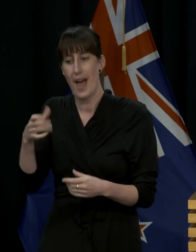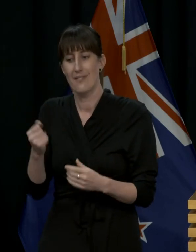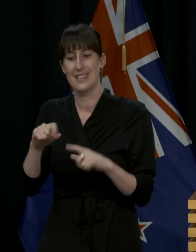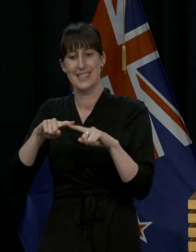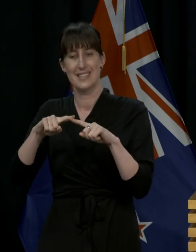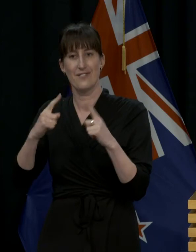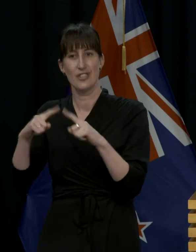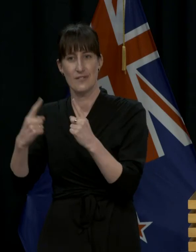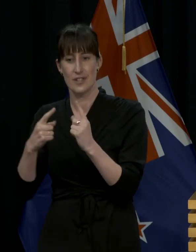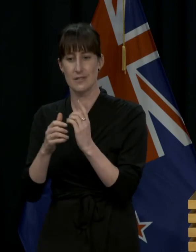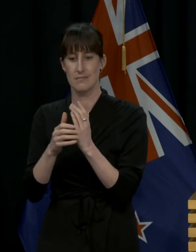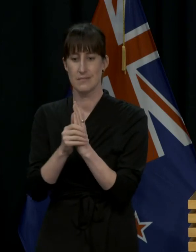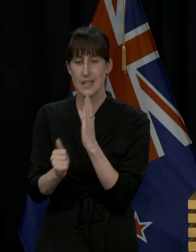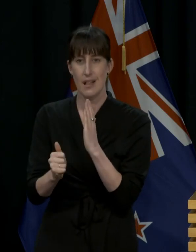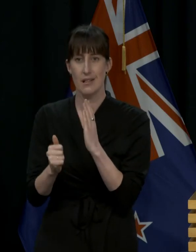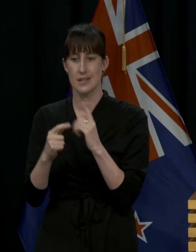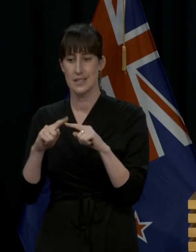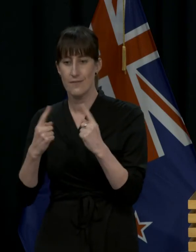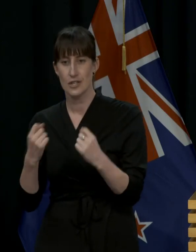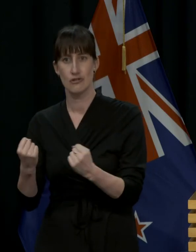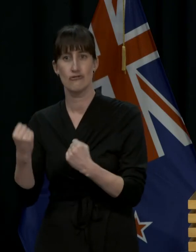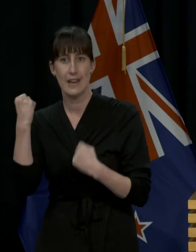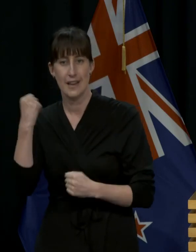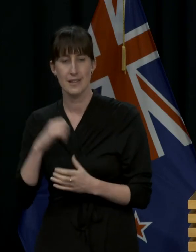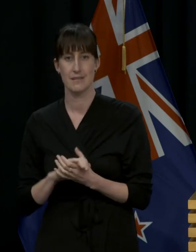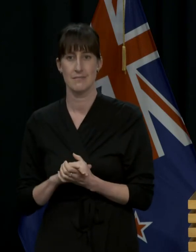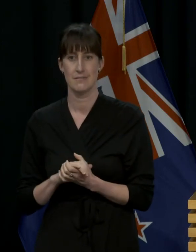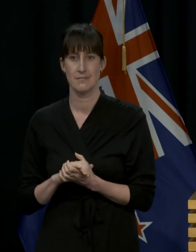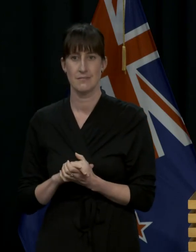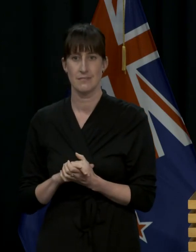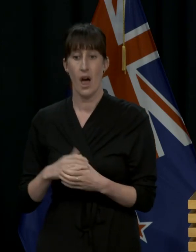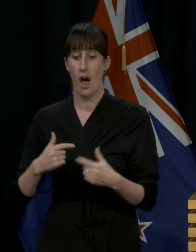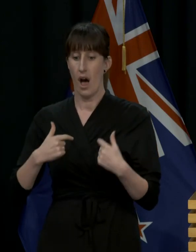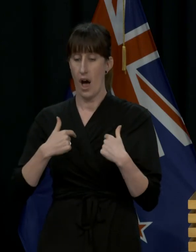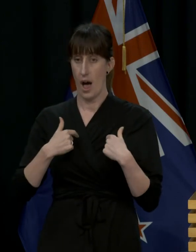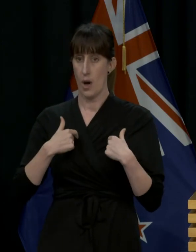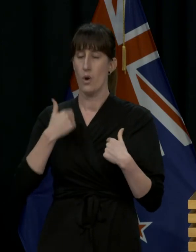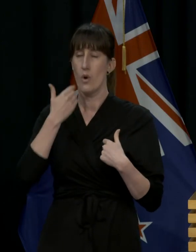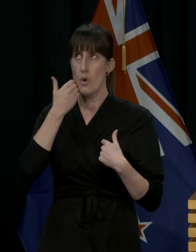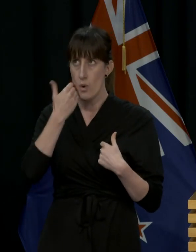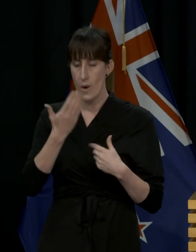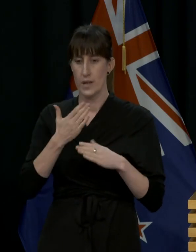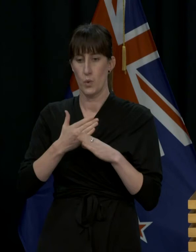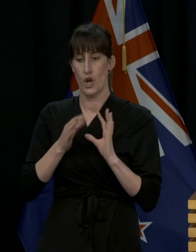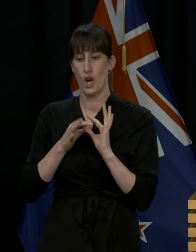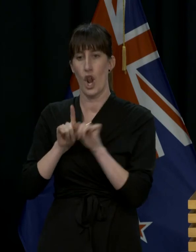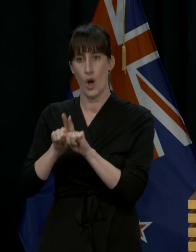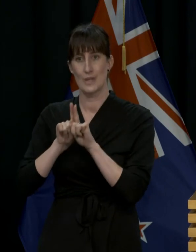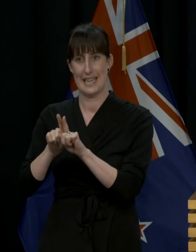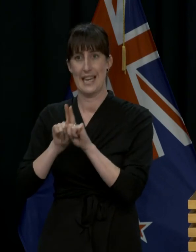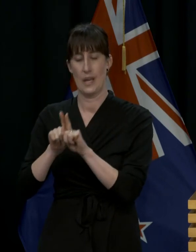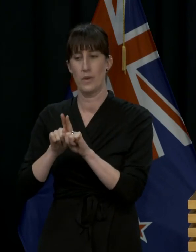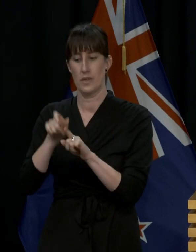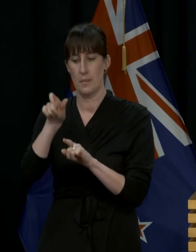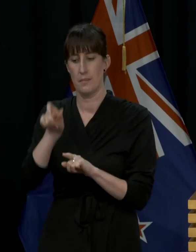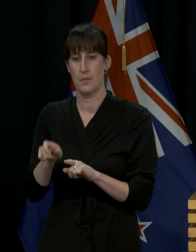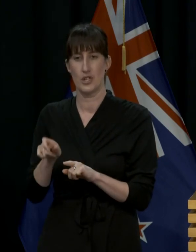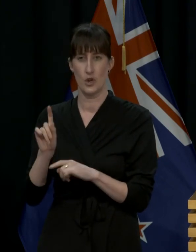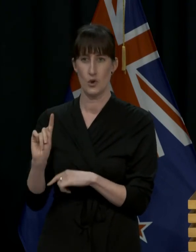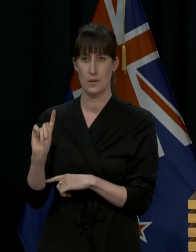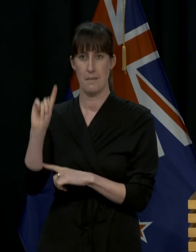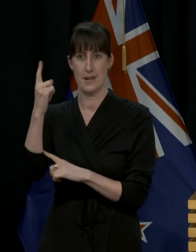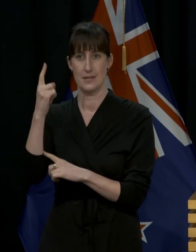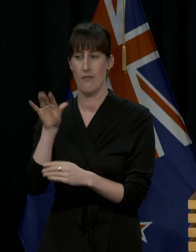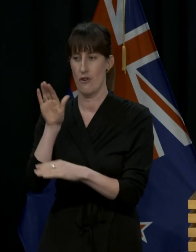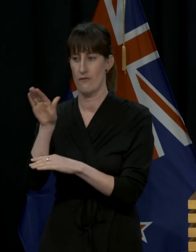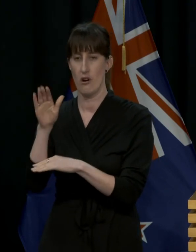of course, am very mindful of is regardless of who holds it, I will always work very closely with the Minister of Foreign Affairs. I have an